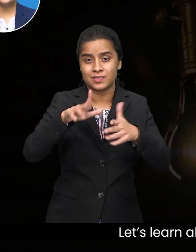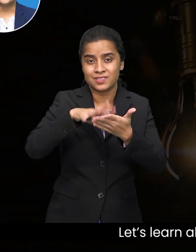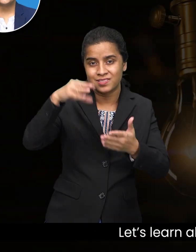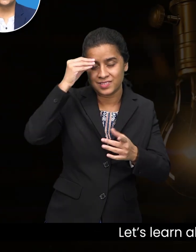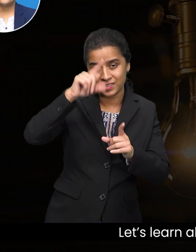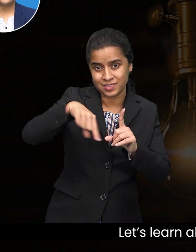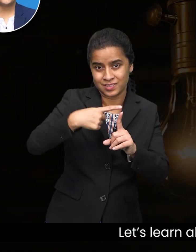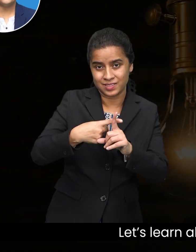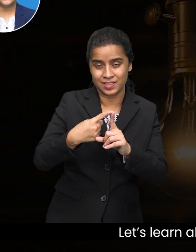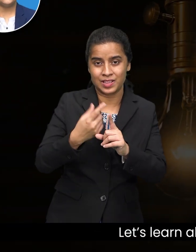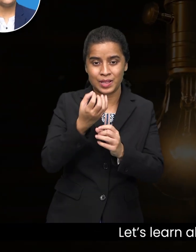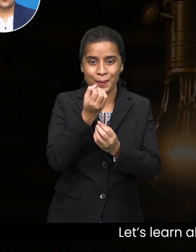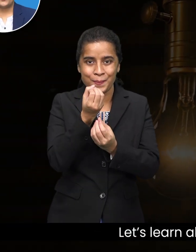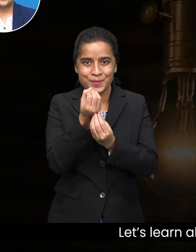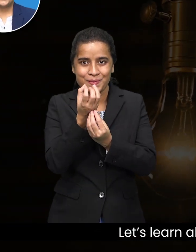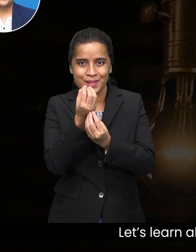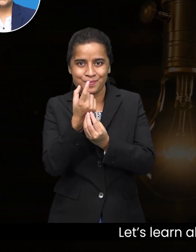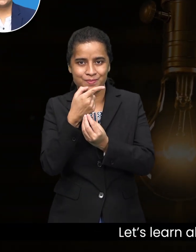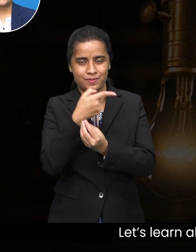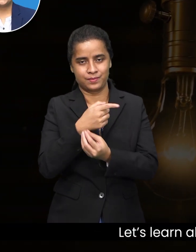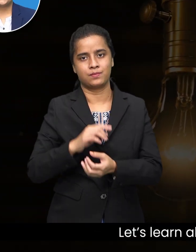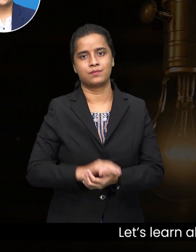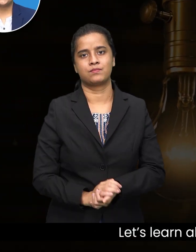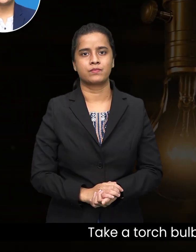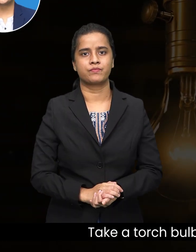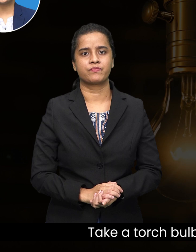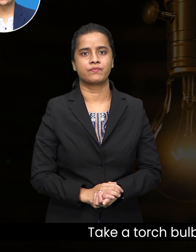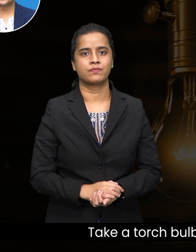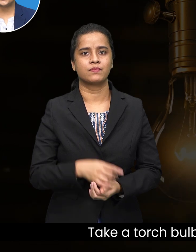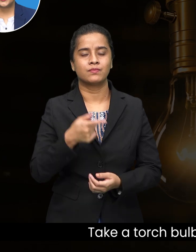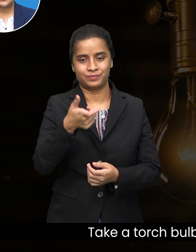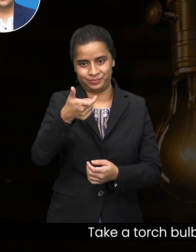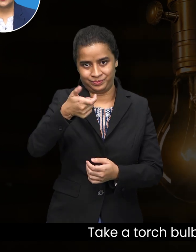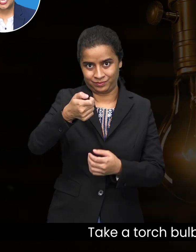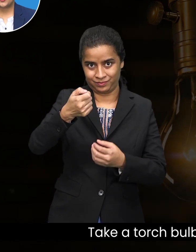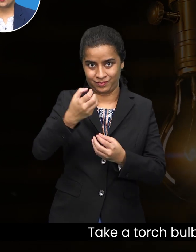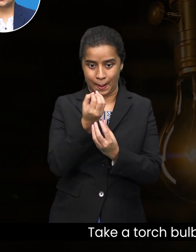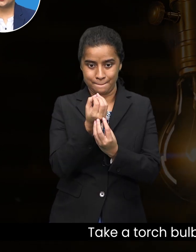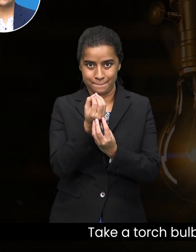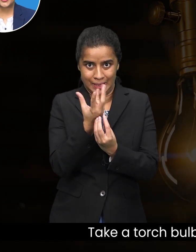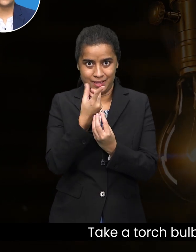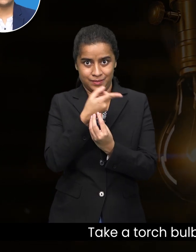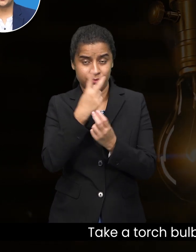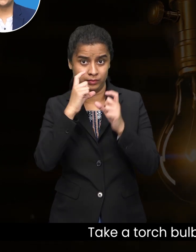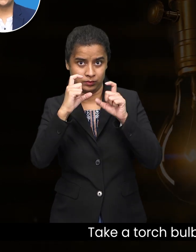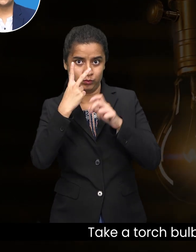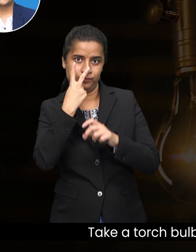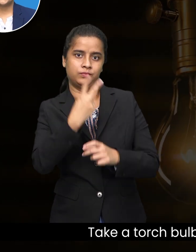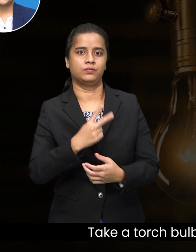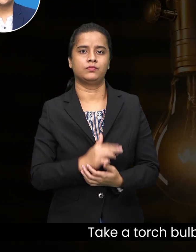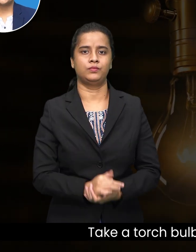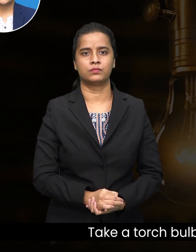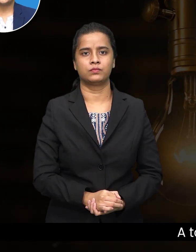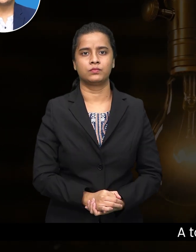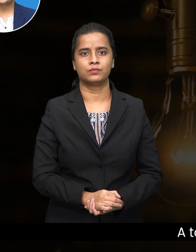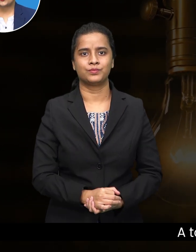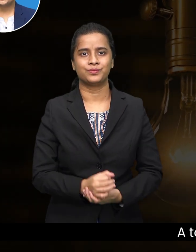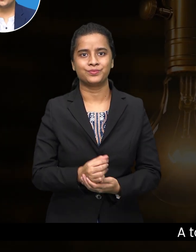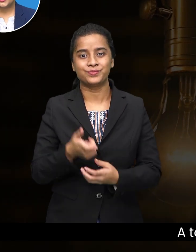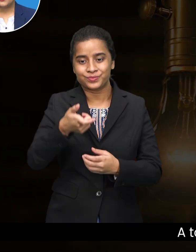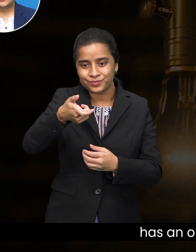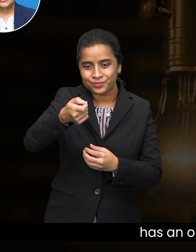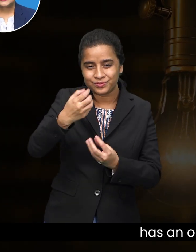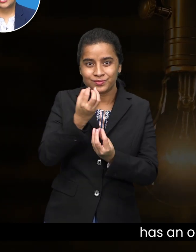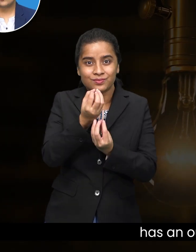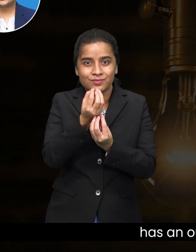Let's learn about the bulb now. Take a torch bulb and observe carefully. A